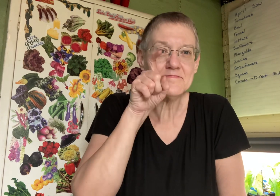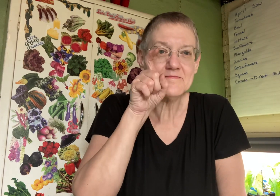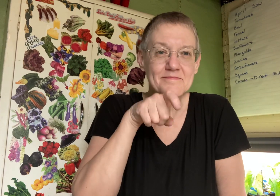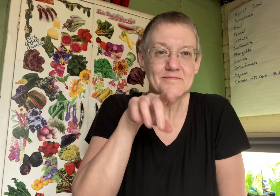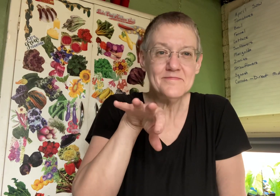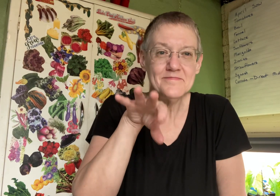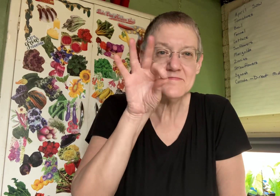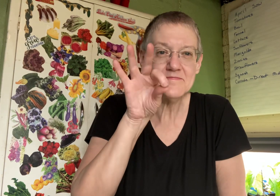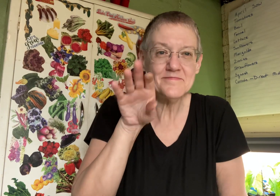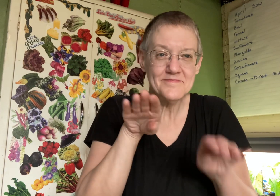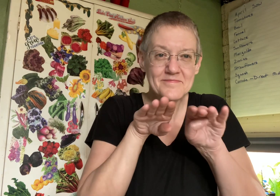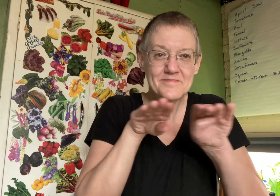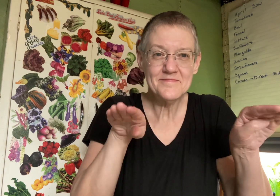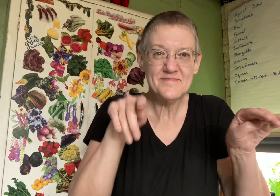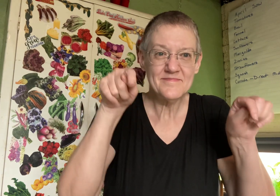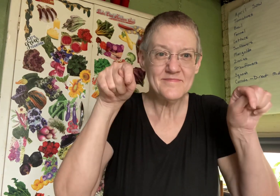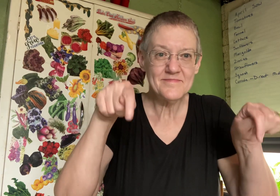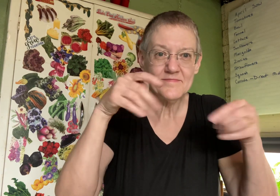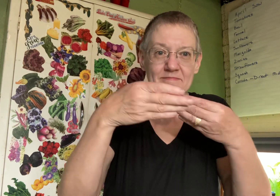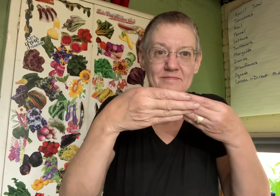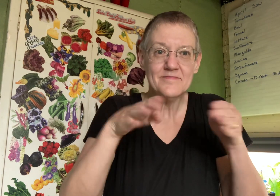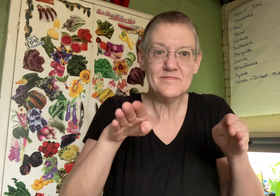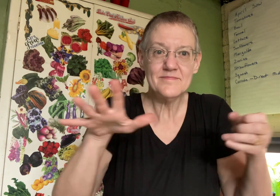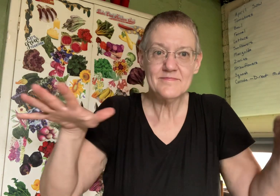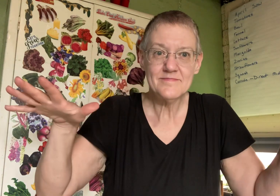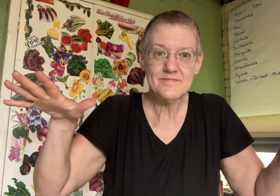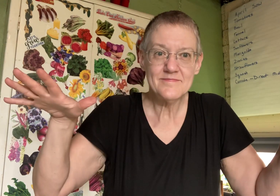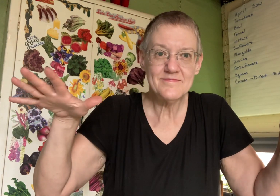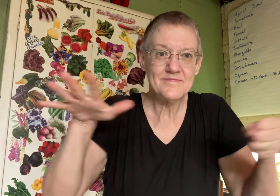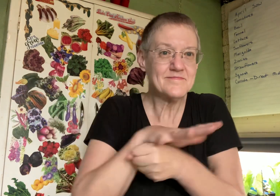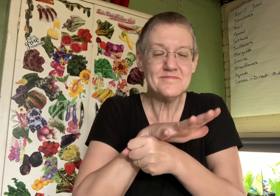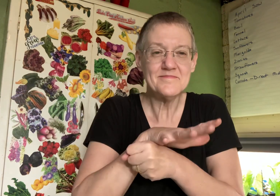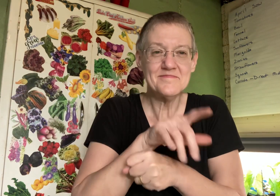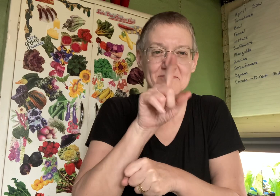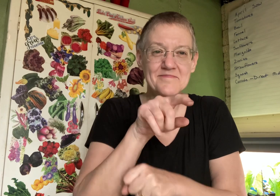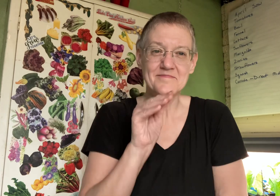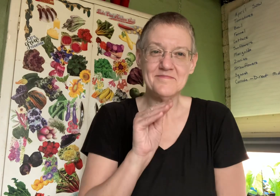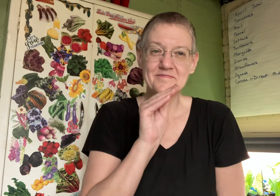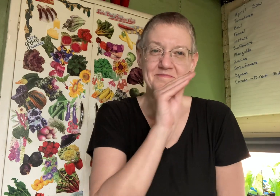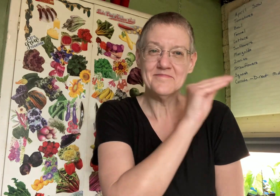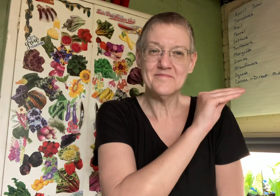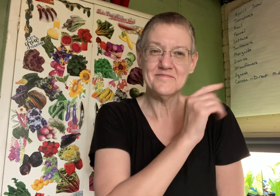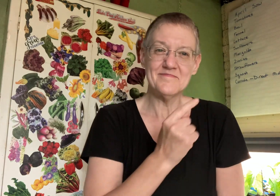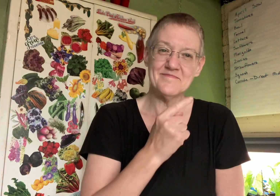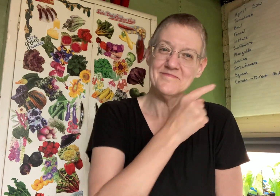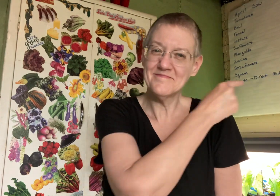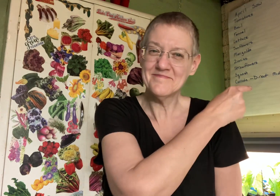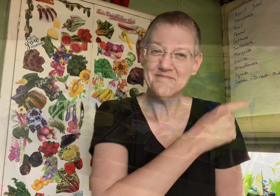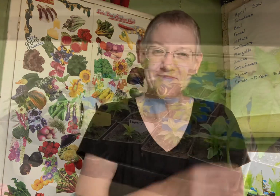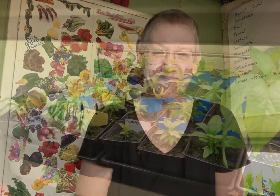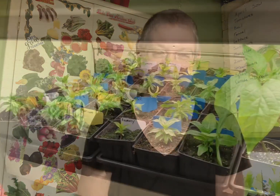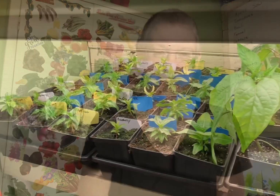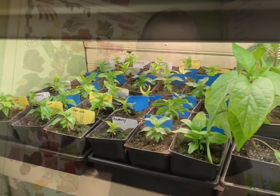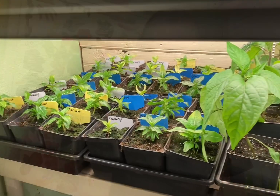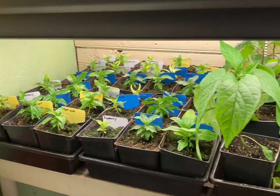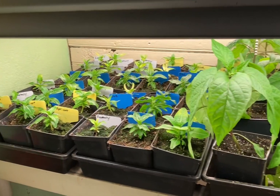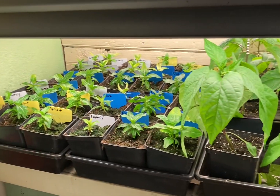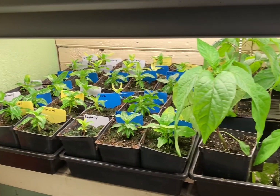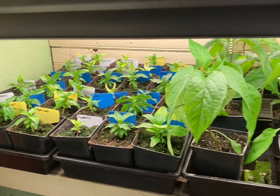Now, this tray needs to find a shelf, and like I said, this room is full. So let's move it to the other side of the